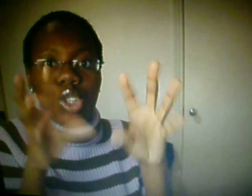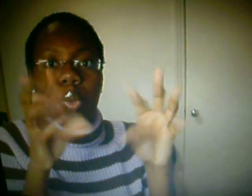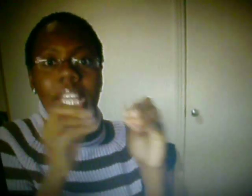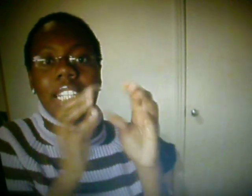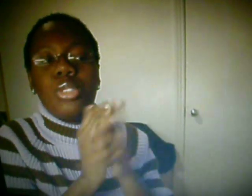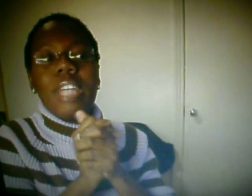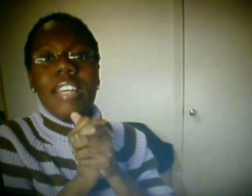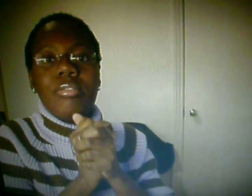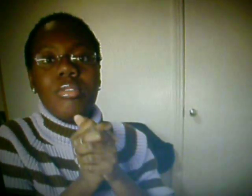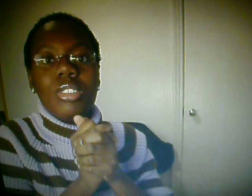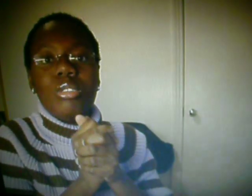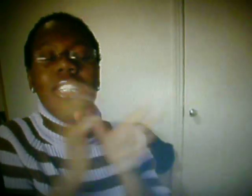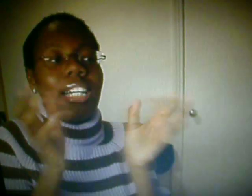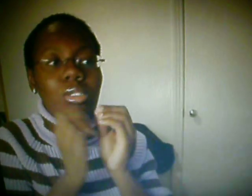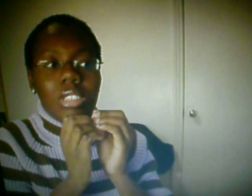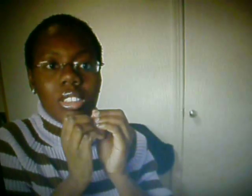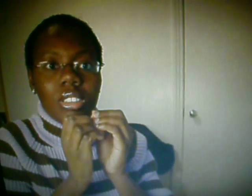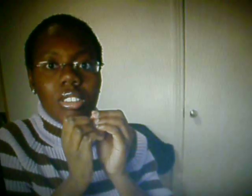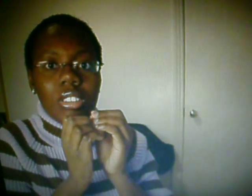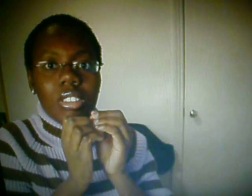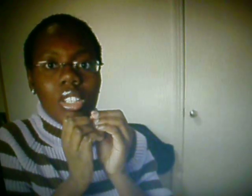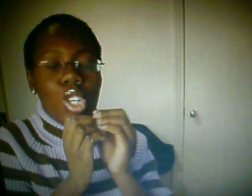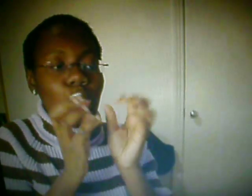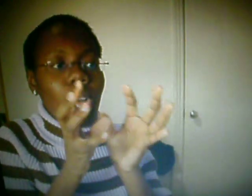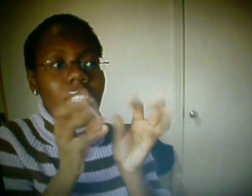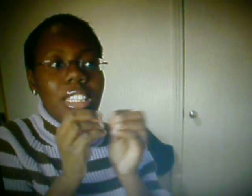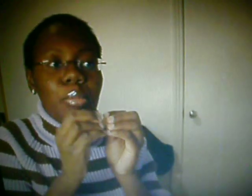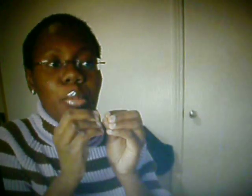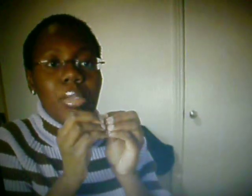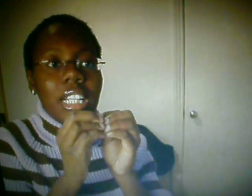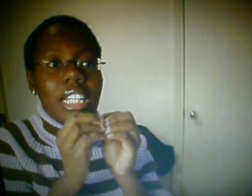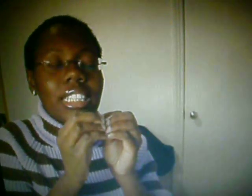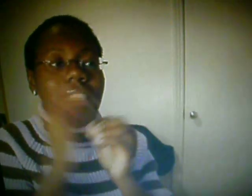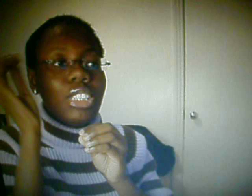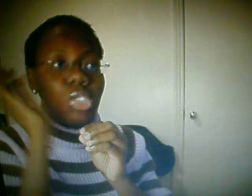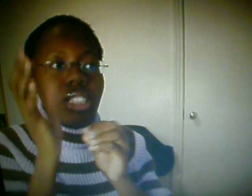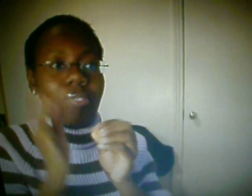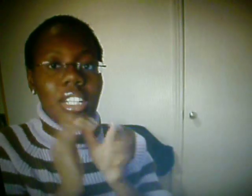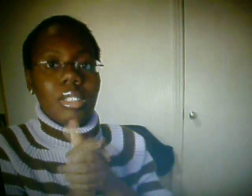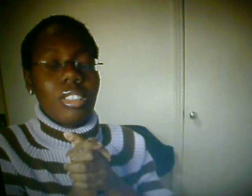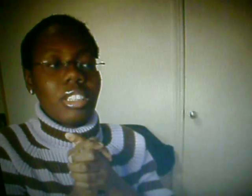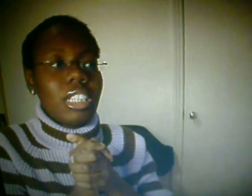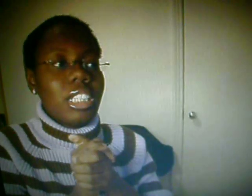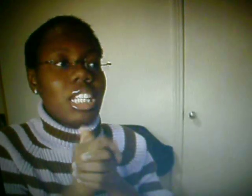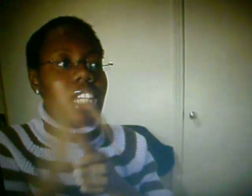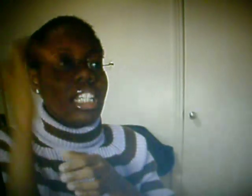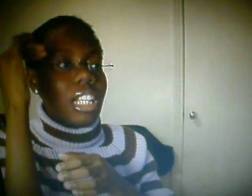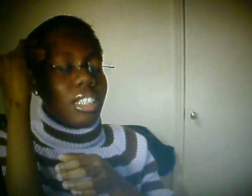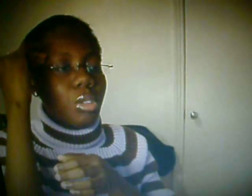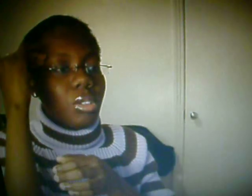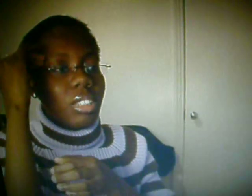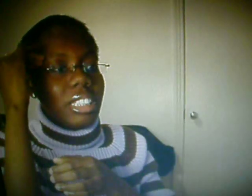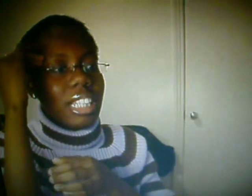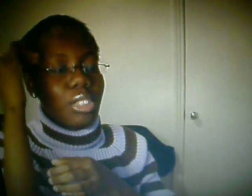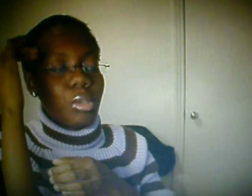way into heaven, you cannot. So all these people that justify themselves thinking, you know, yes, so